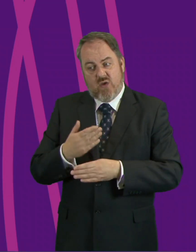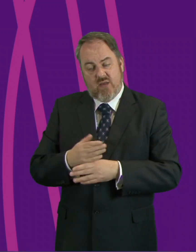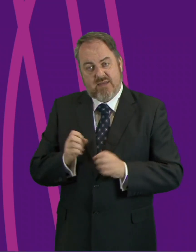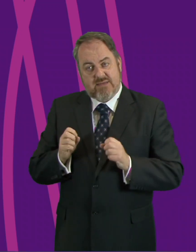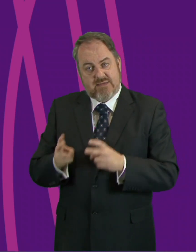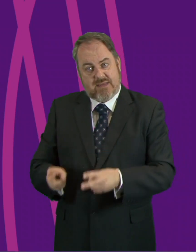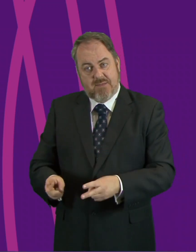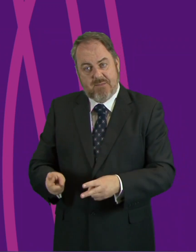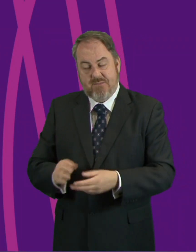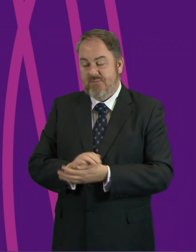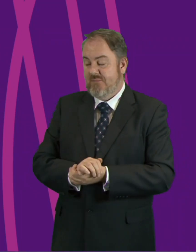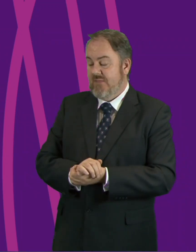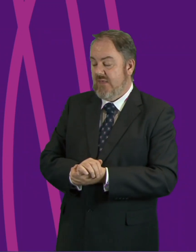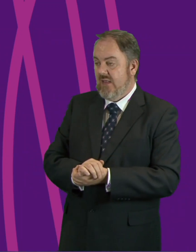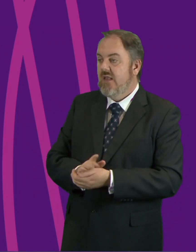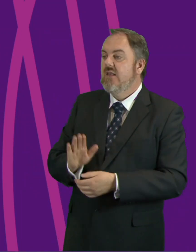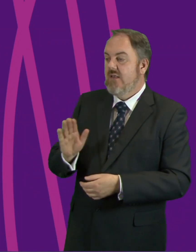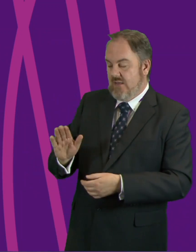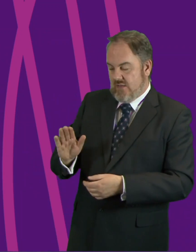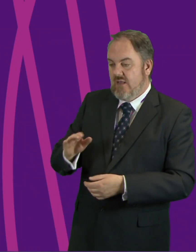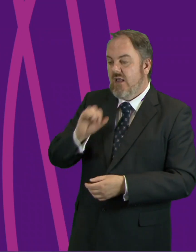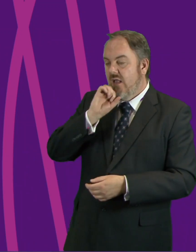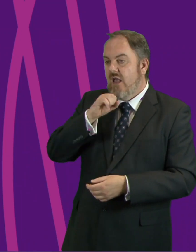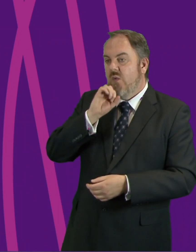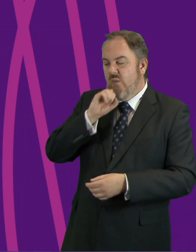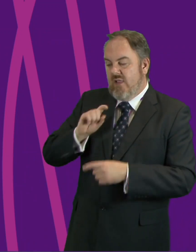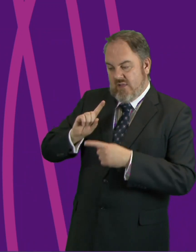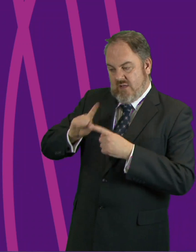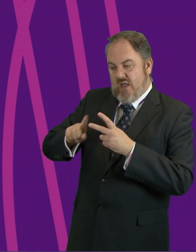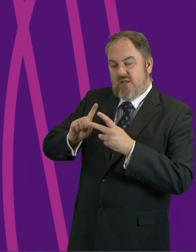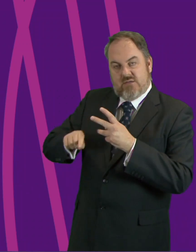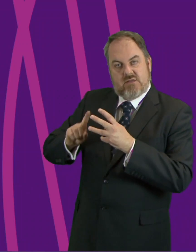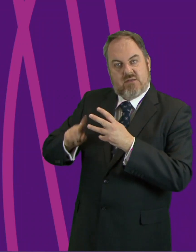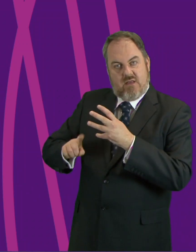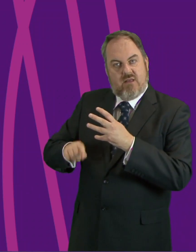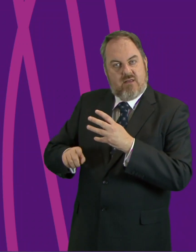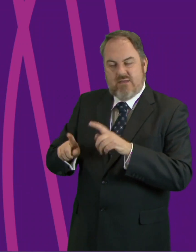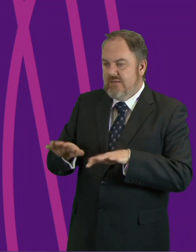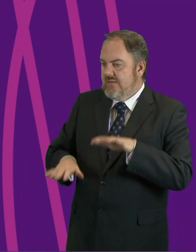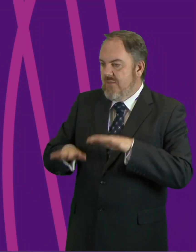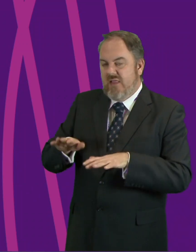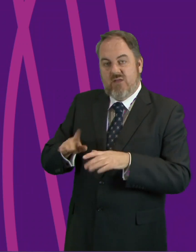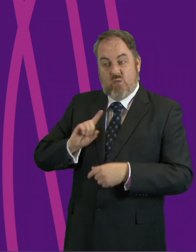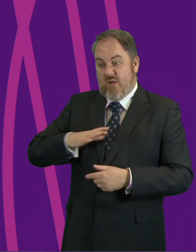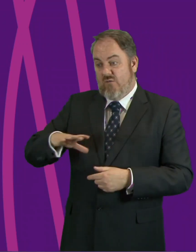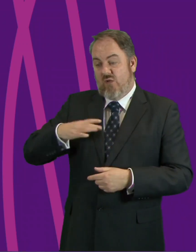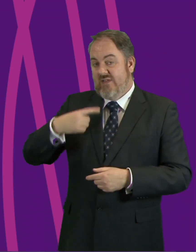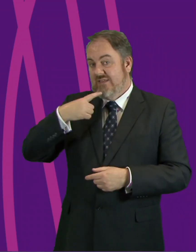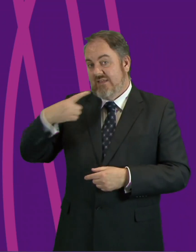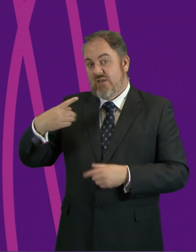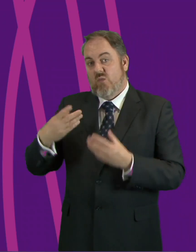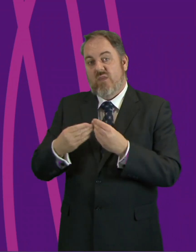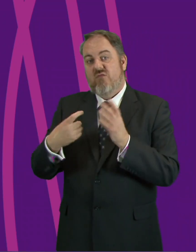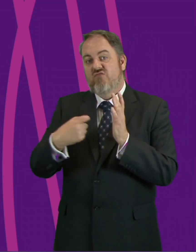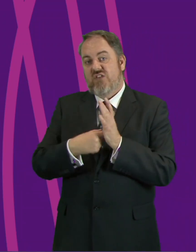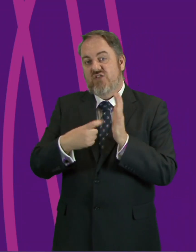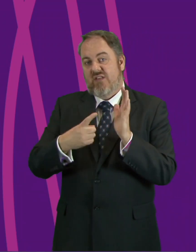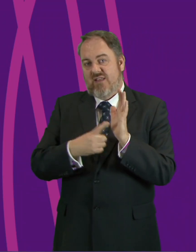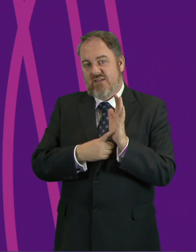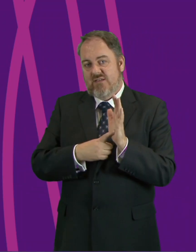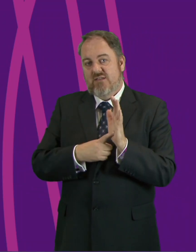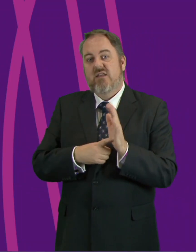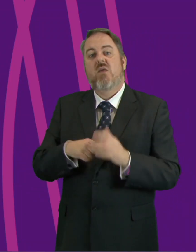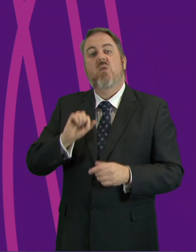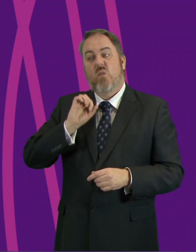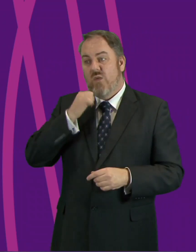I will provide updates as and when I can. I would go back to the answer I gave to Richard Leonard. We will discuss issues of pay and reward with the